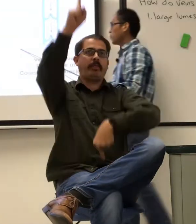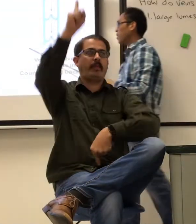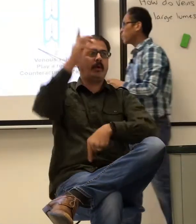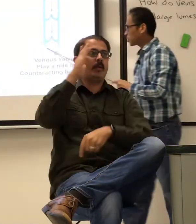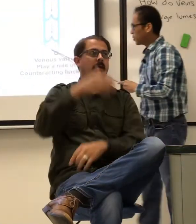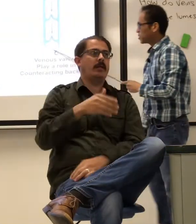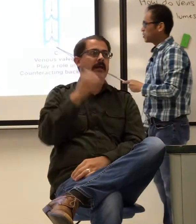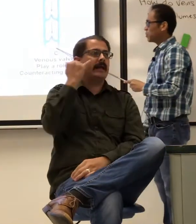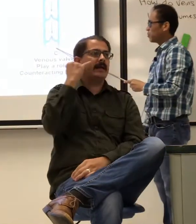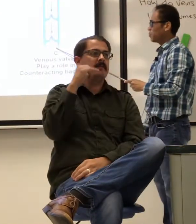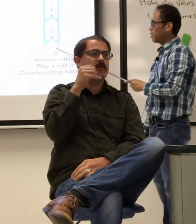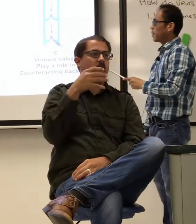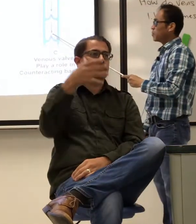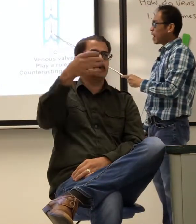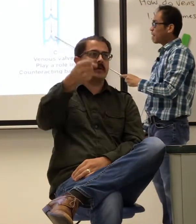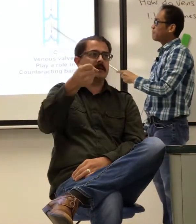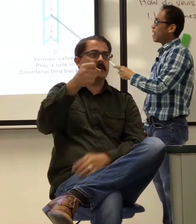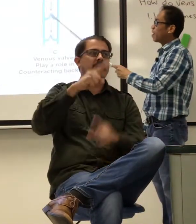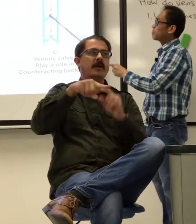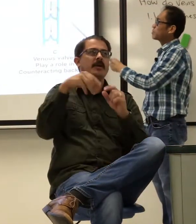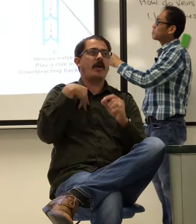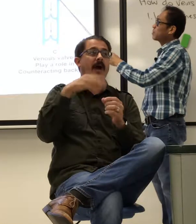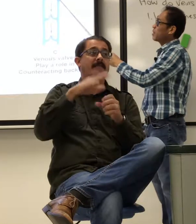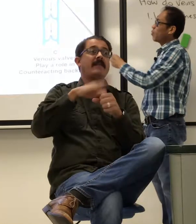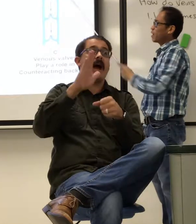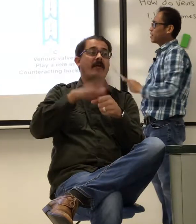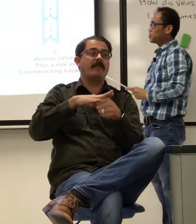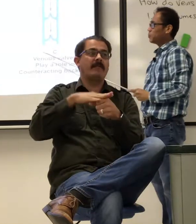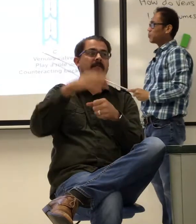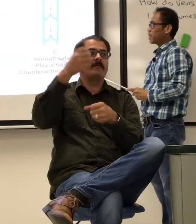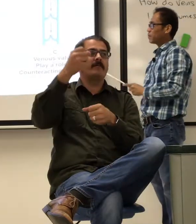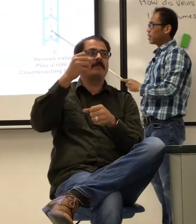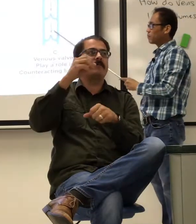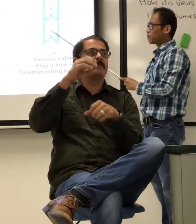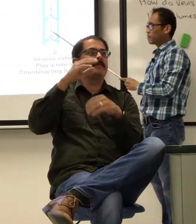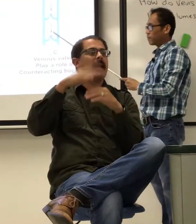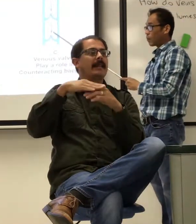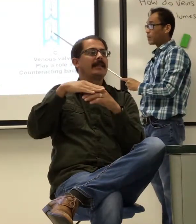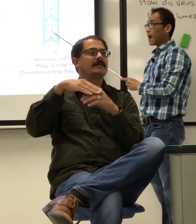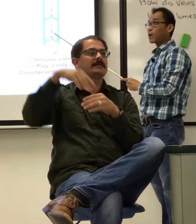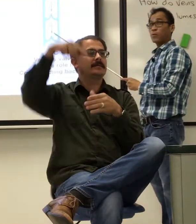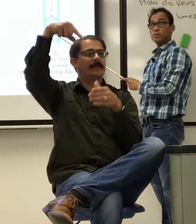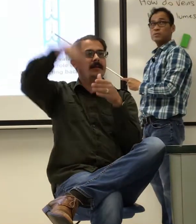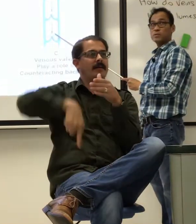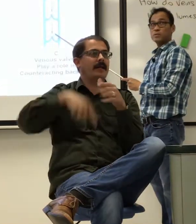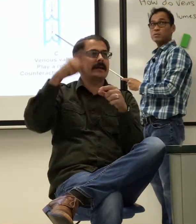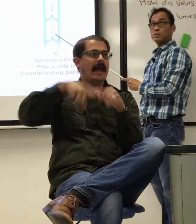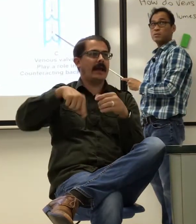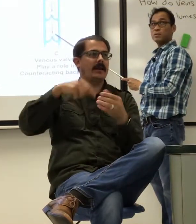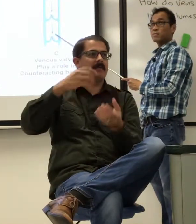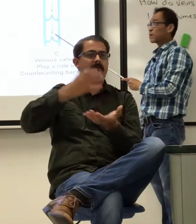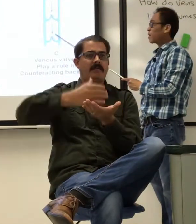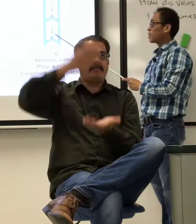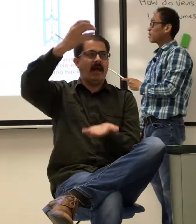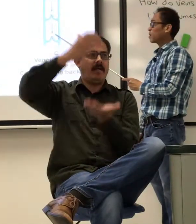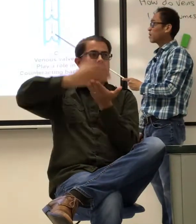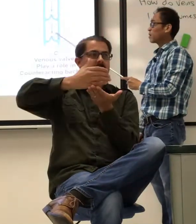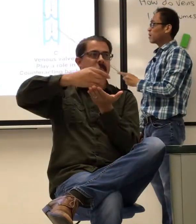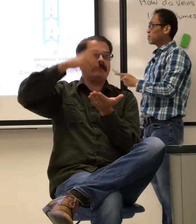Let's say you don't squeeze the tube, but you have valves. Well, at least you prevent blood from flowing backwards.